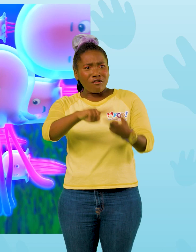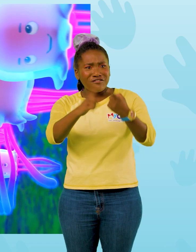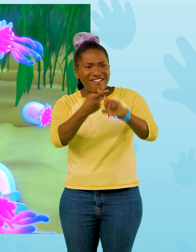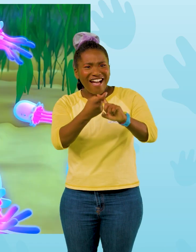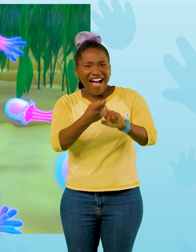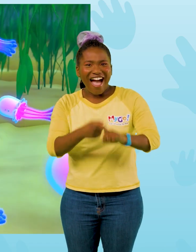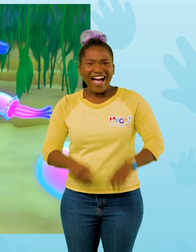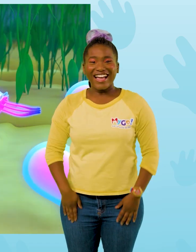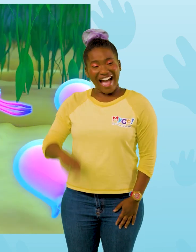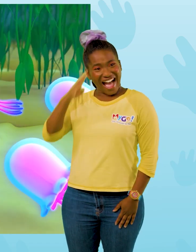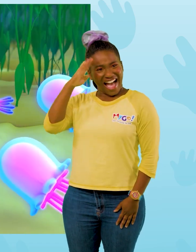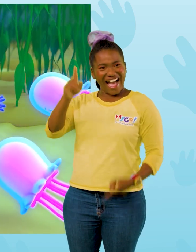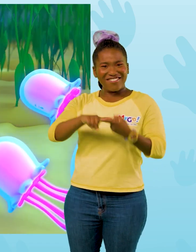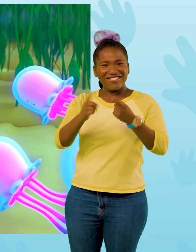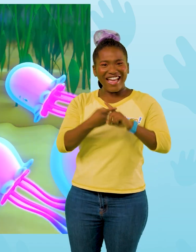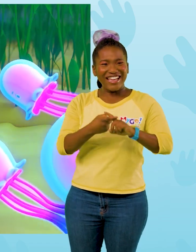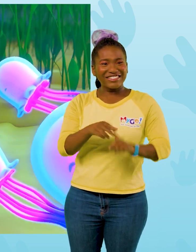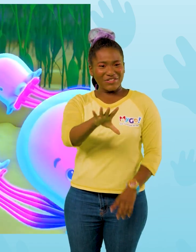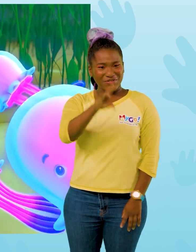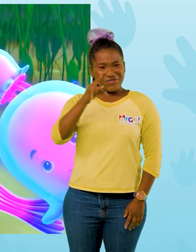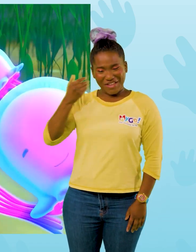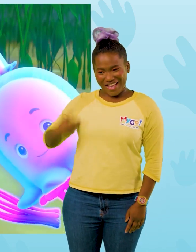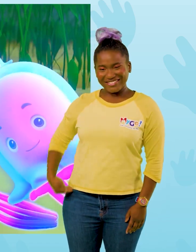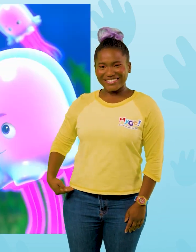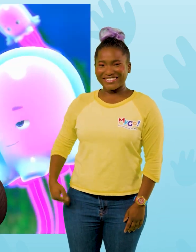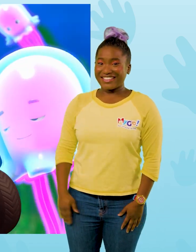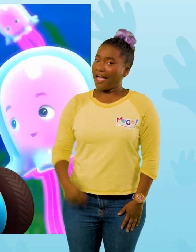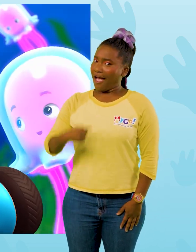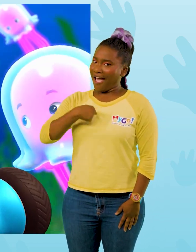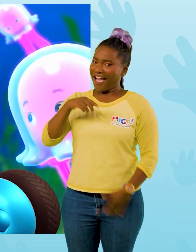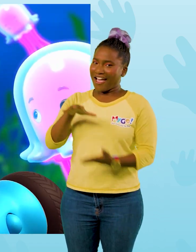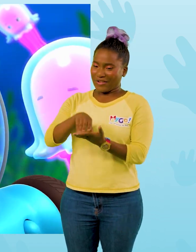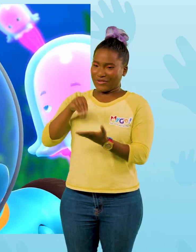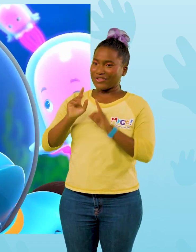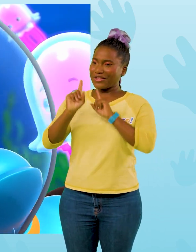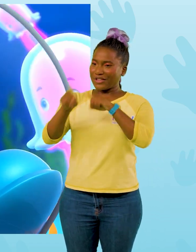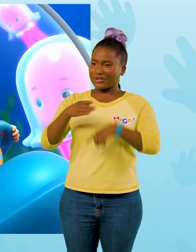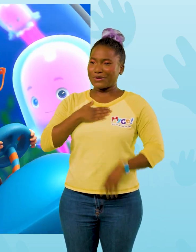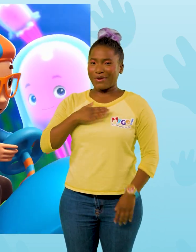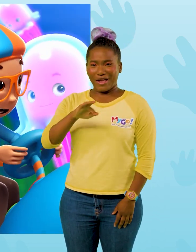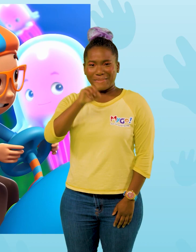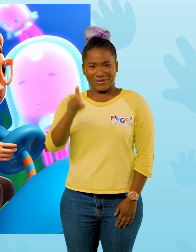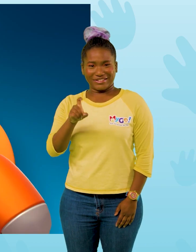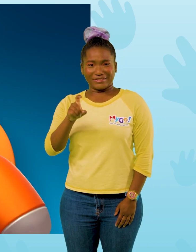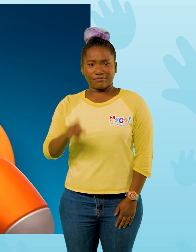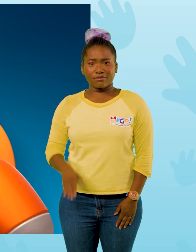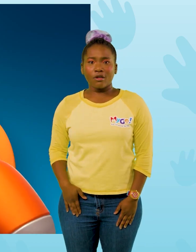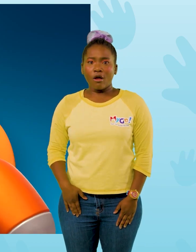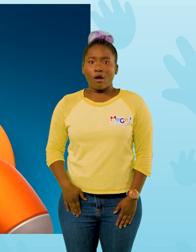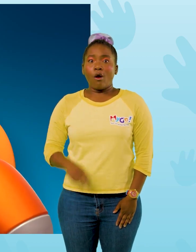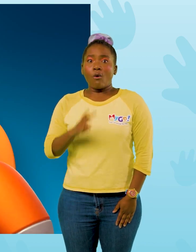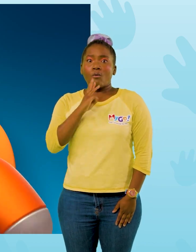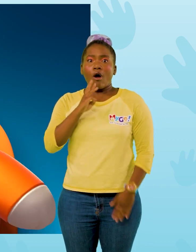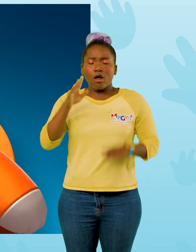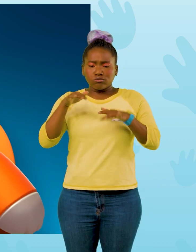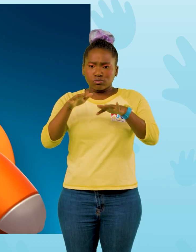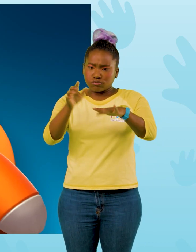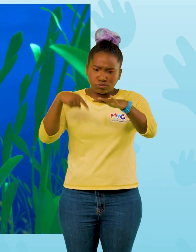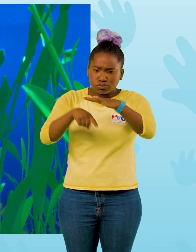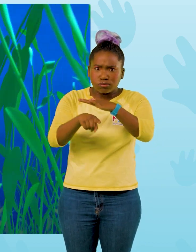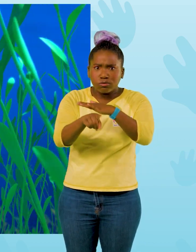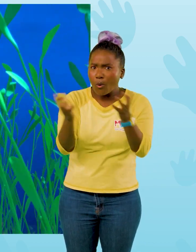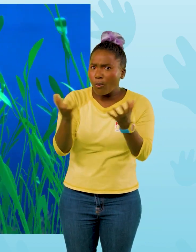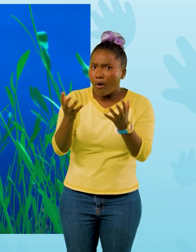your friends. Hiya, pals. You guys found me. And I found the answer to my question. What's underneath the